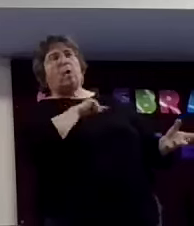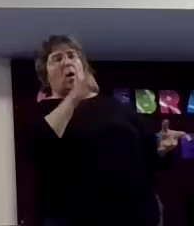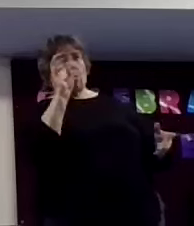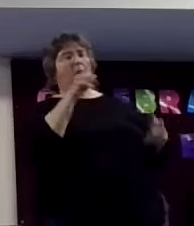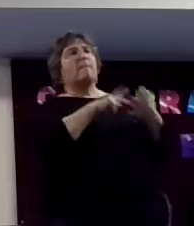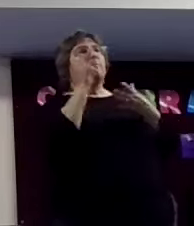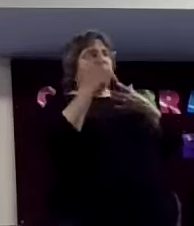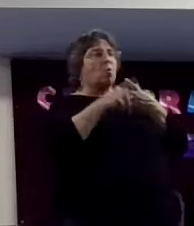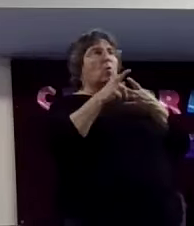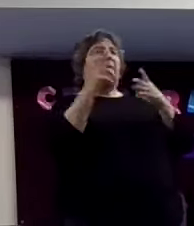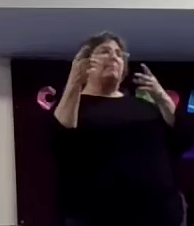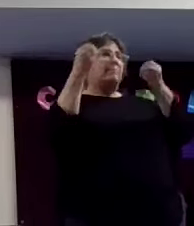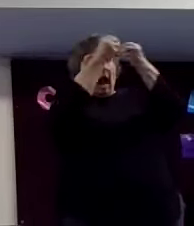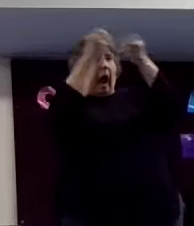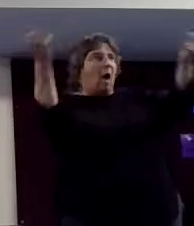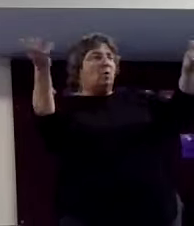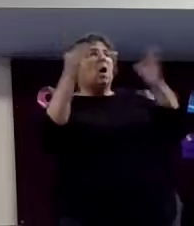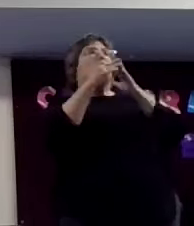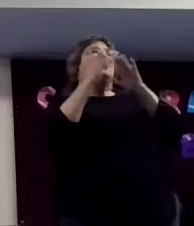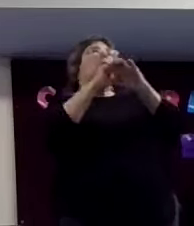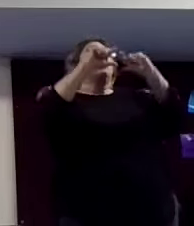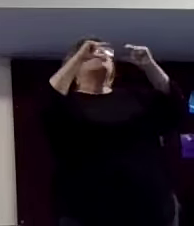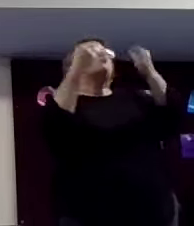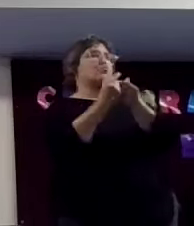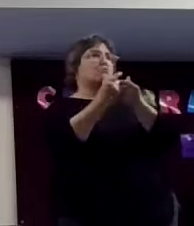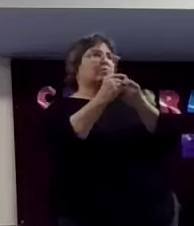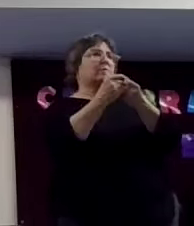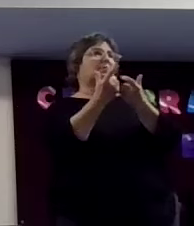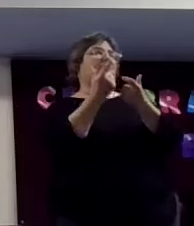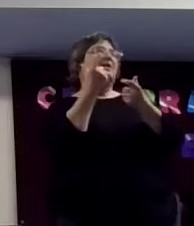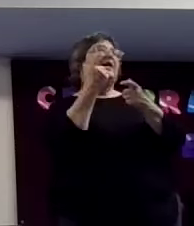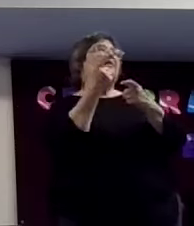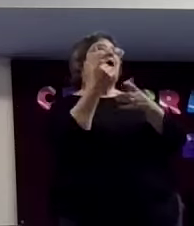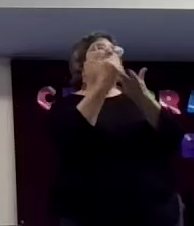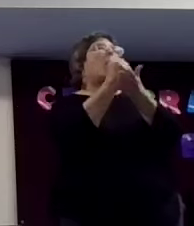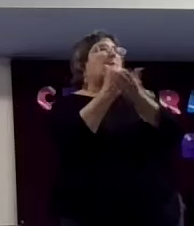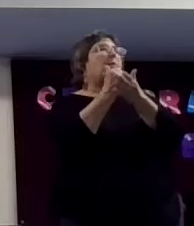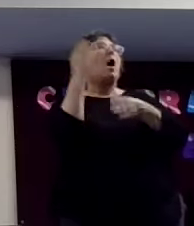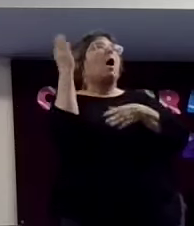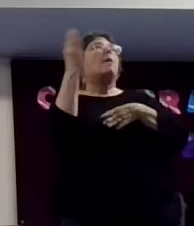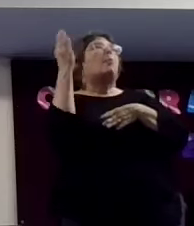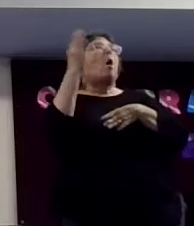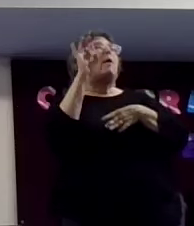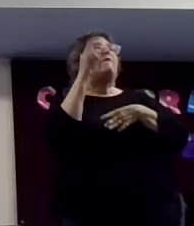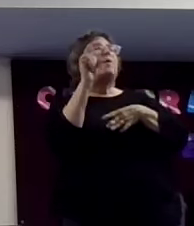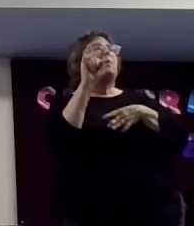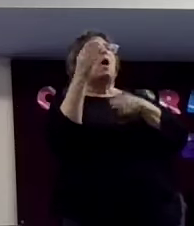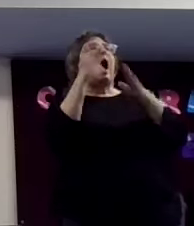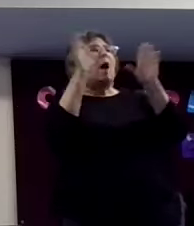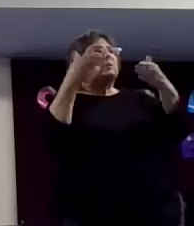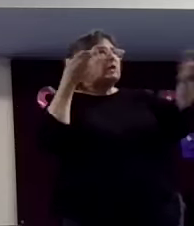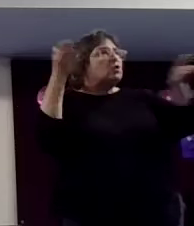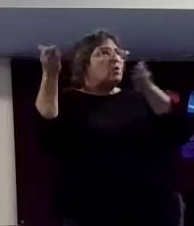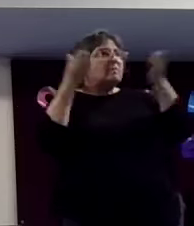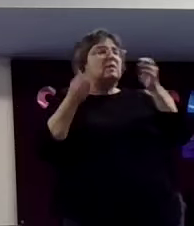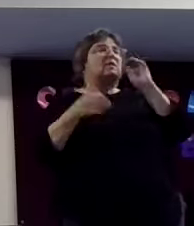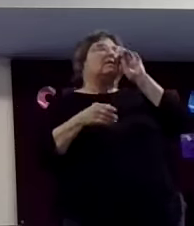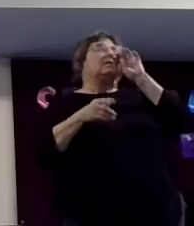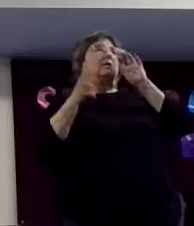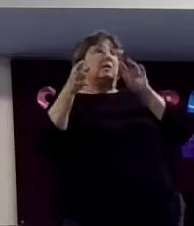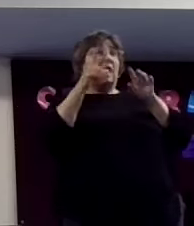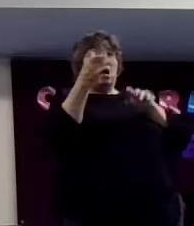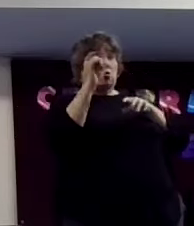this program out into the community because it's community groups who are putting it out there. So Broadway Fillmore Neighborhood Housing Services, you